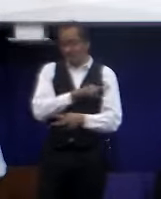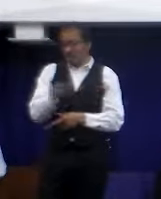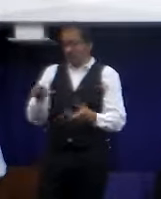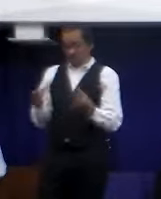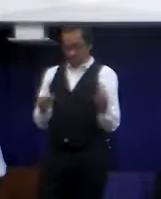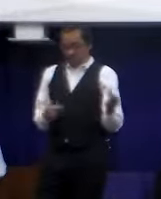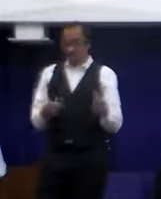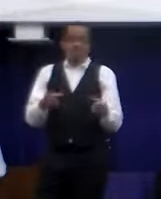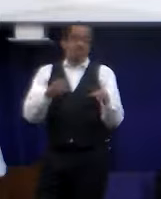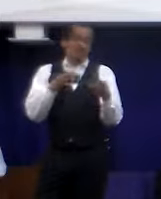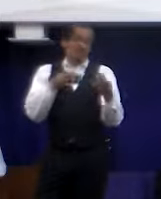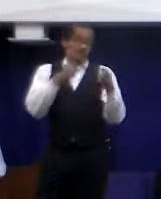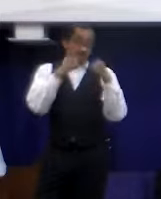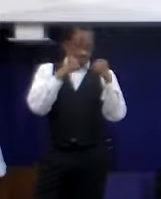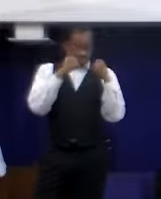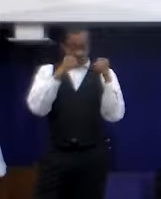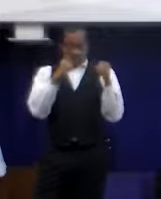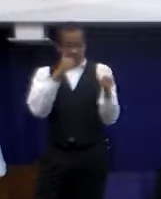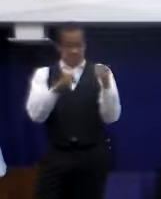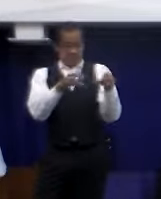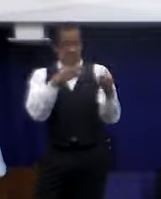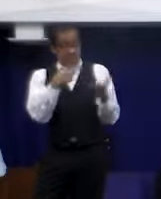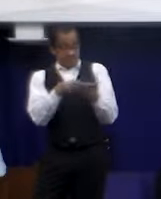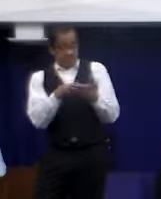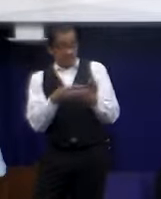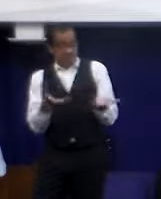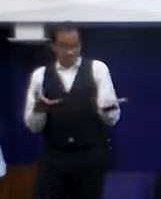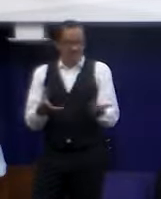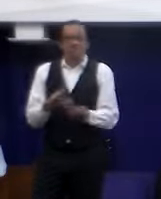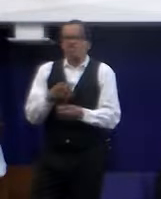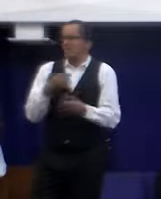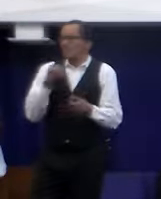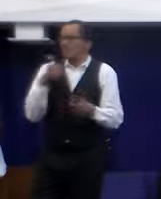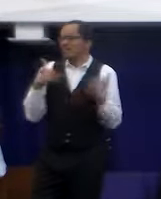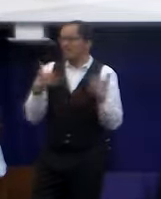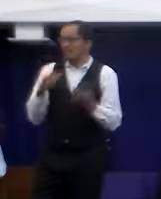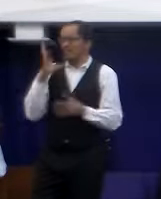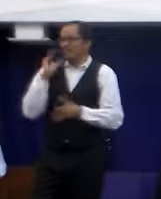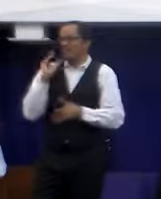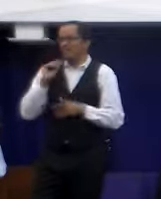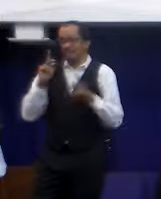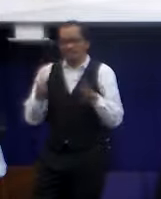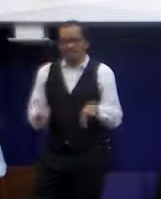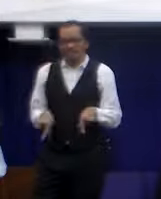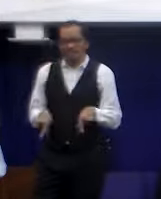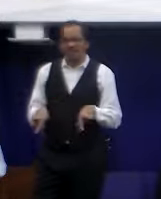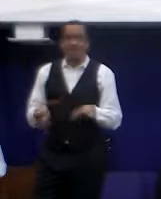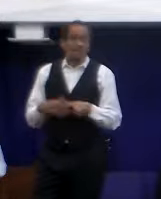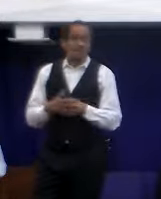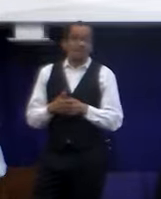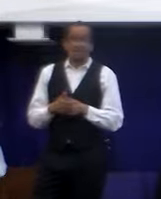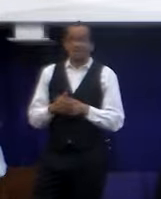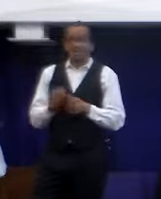you. Uh-huh. If you don't have someone to have someone that will experience, uh-huh, you're going to get beat. That's right.